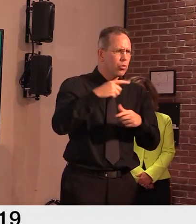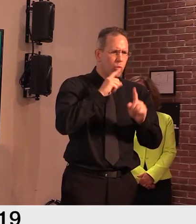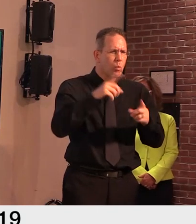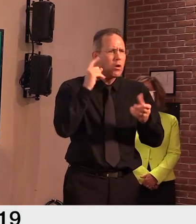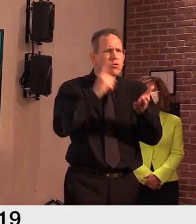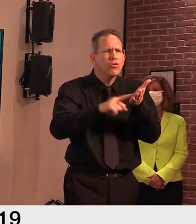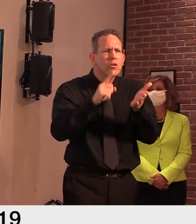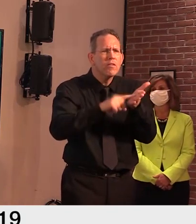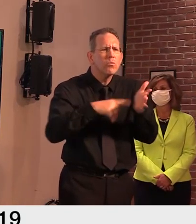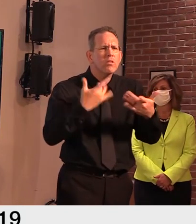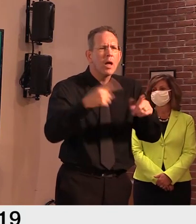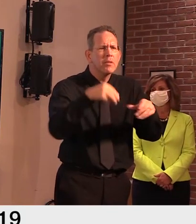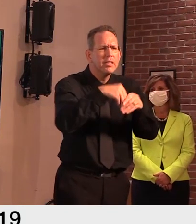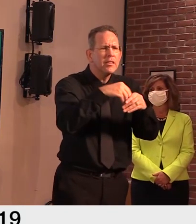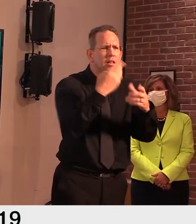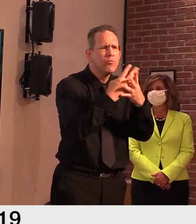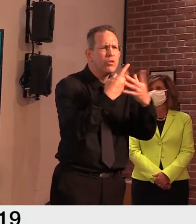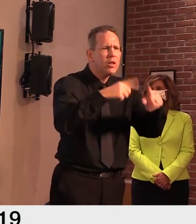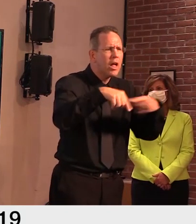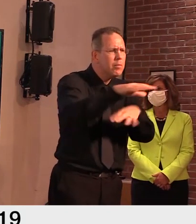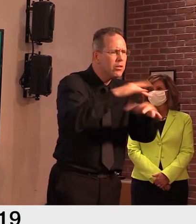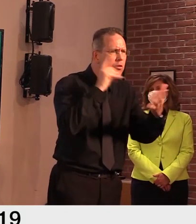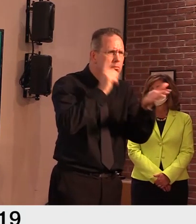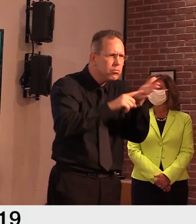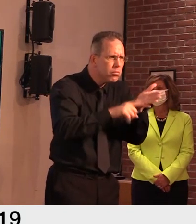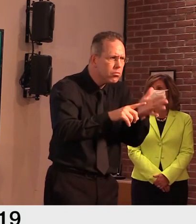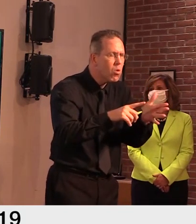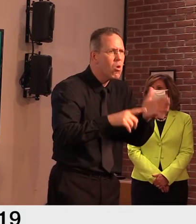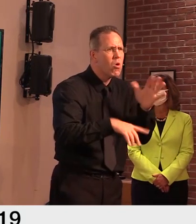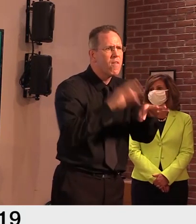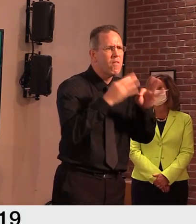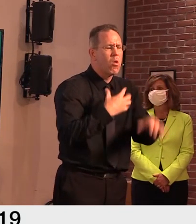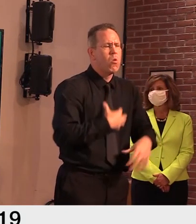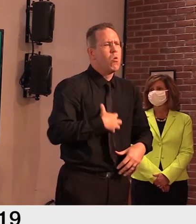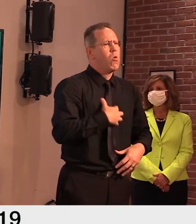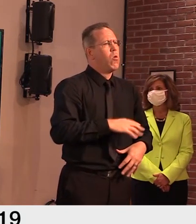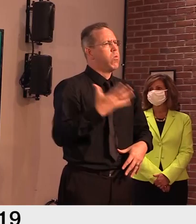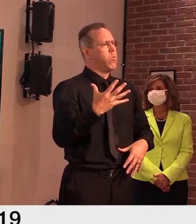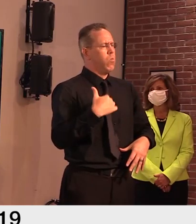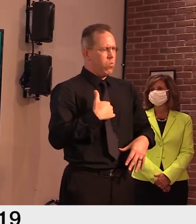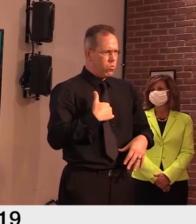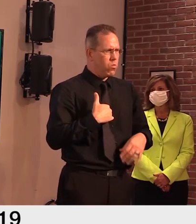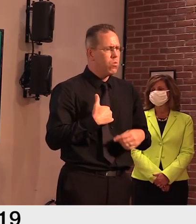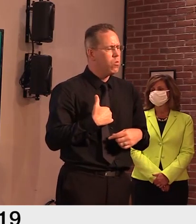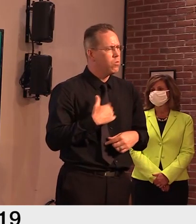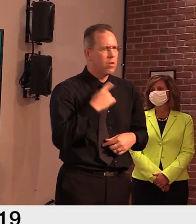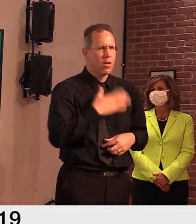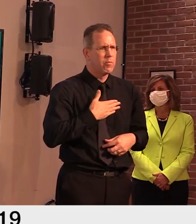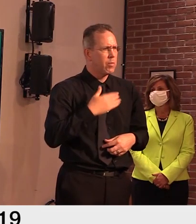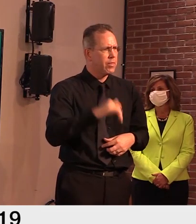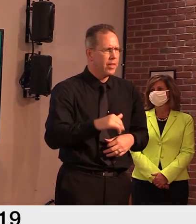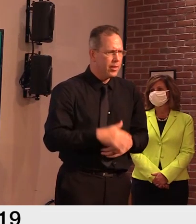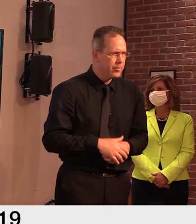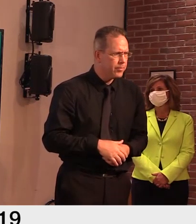administrative leave that day, May 29th, and DOC Interim Commissioner James Baker has